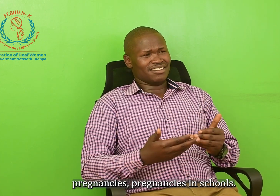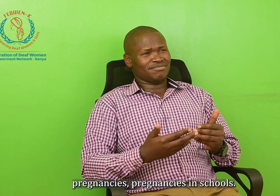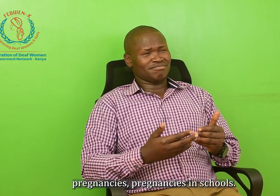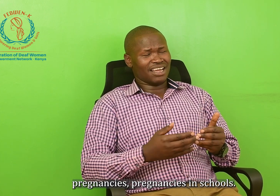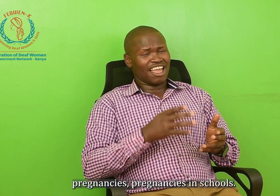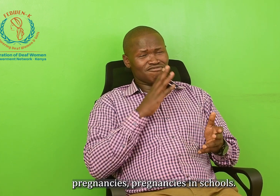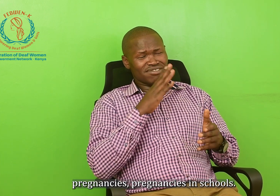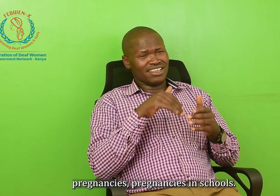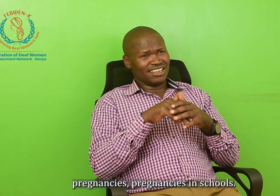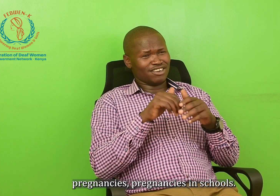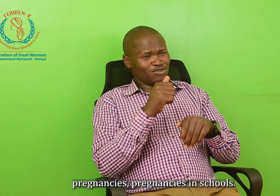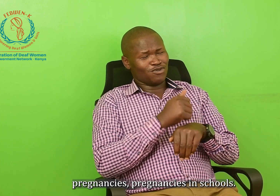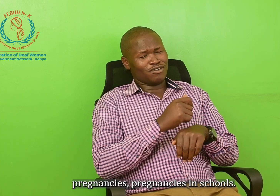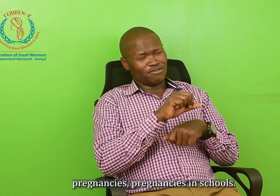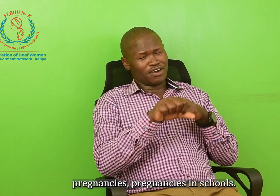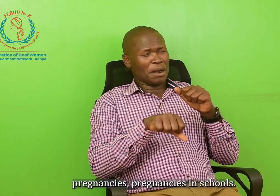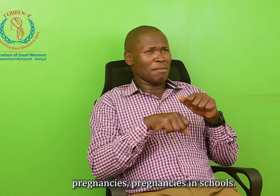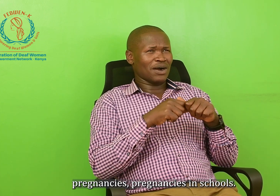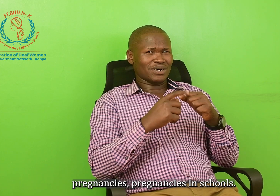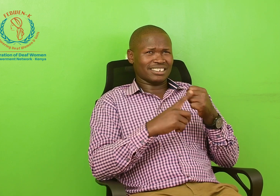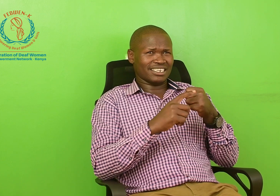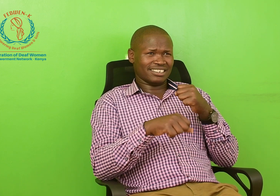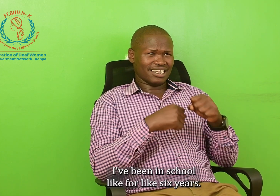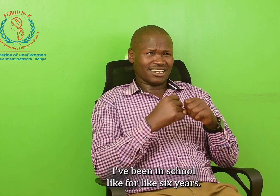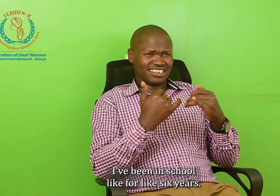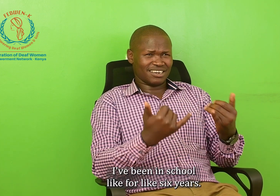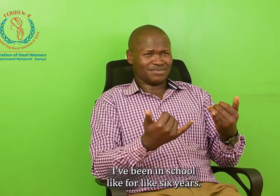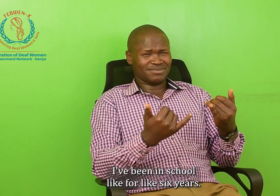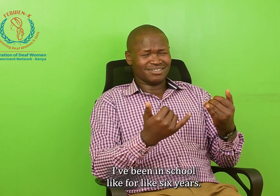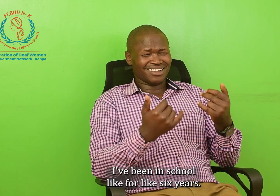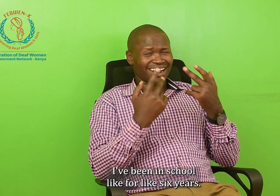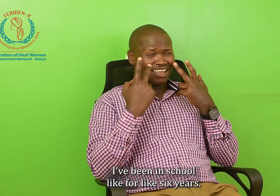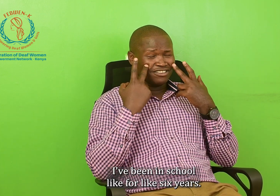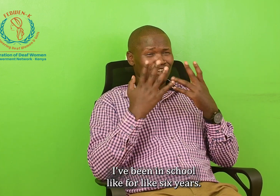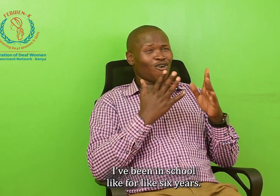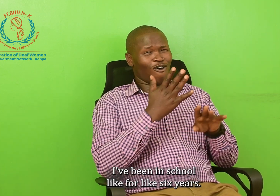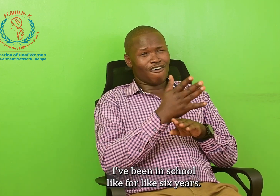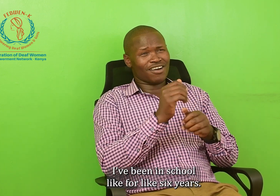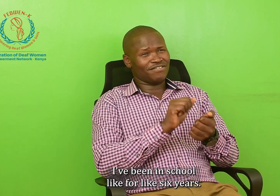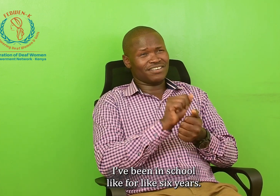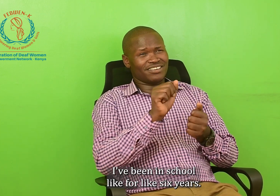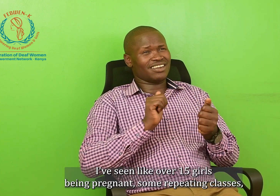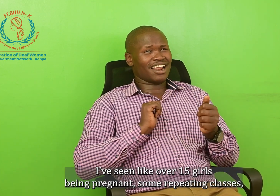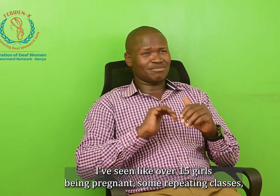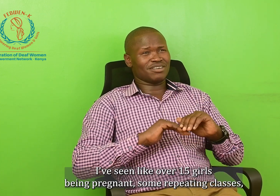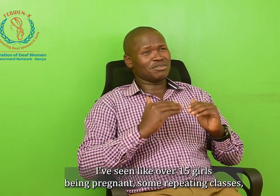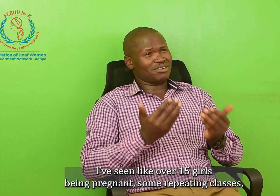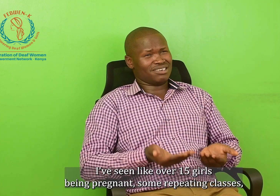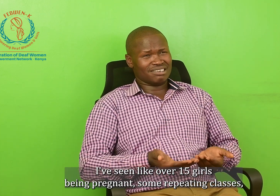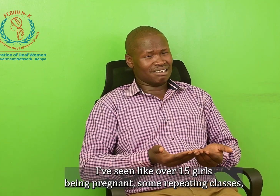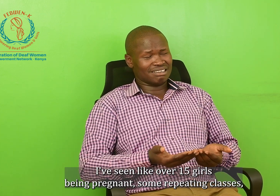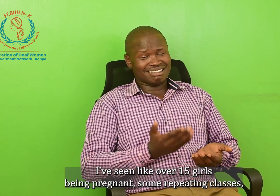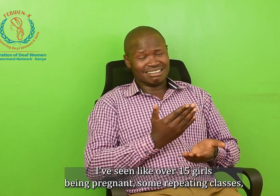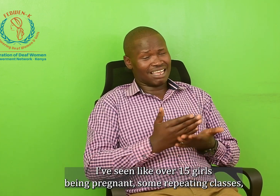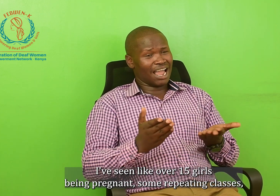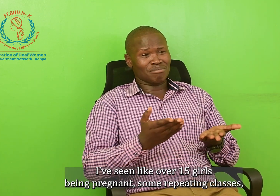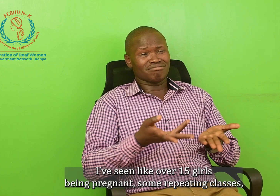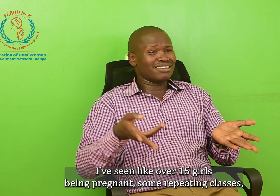pregnancies in schools. I've been in school like for like 6 years. I've seen like over 15 girls being